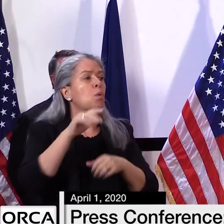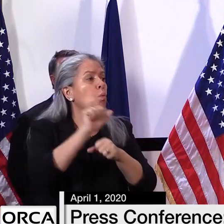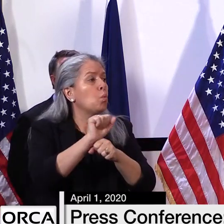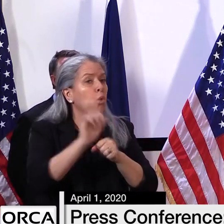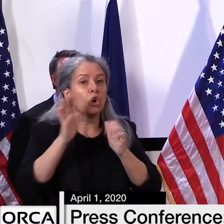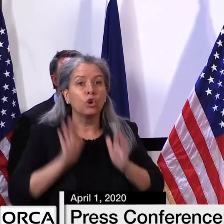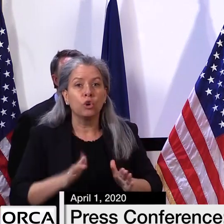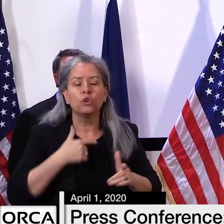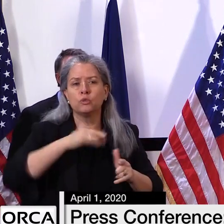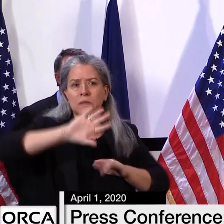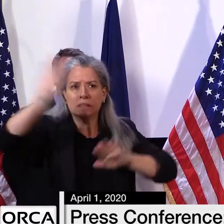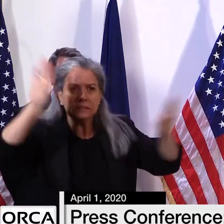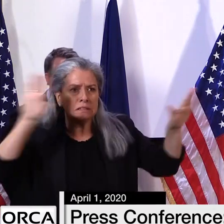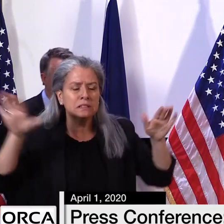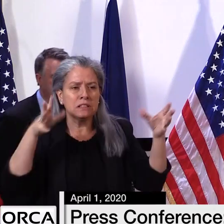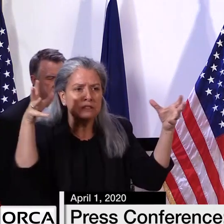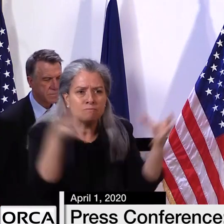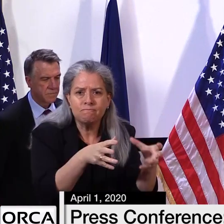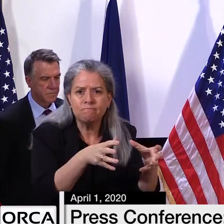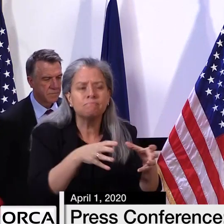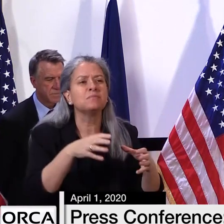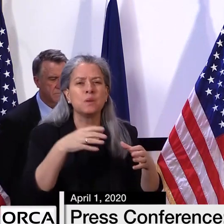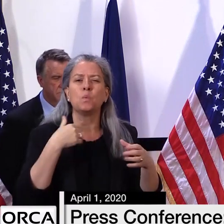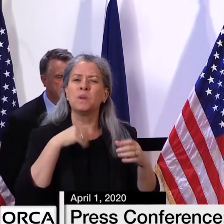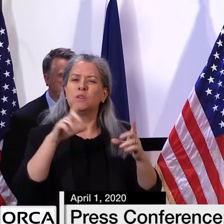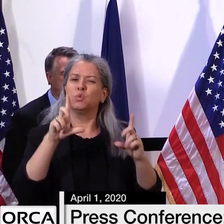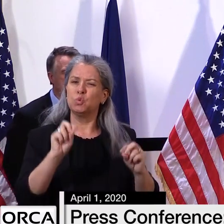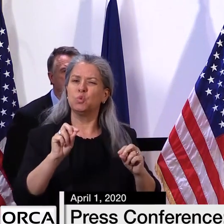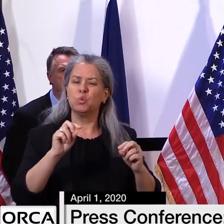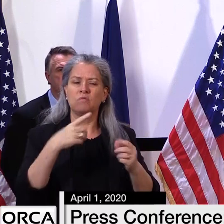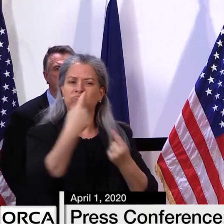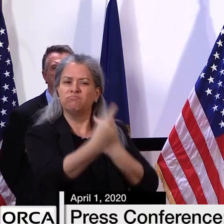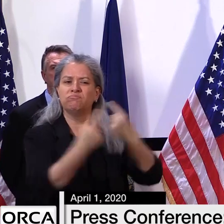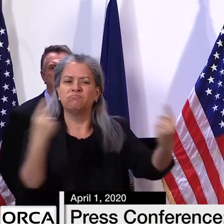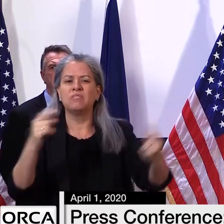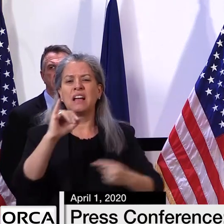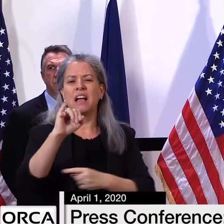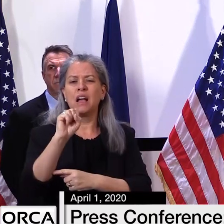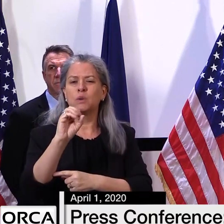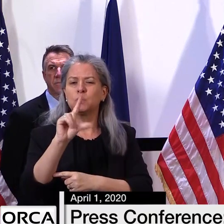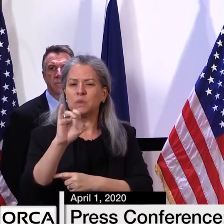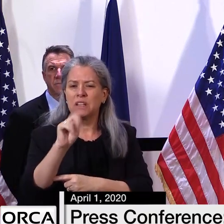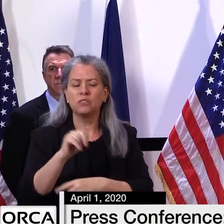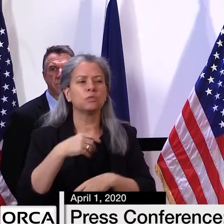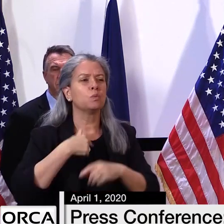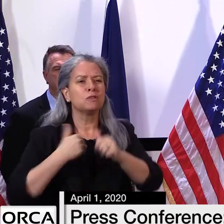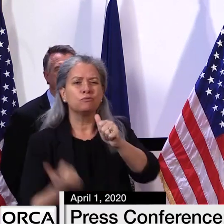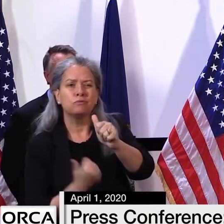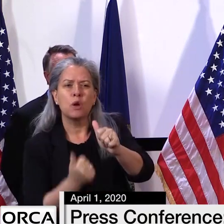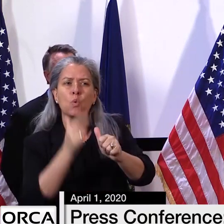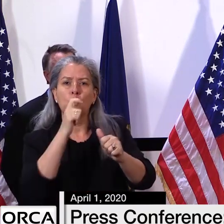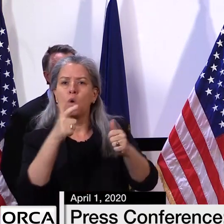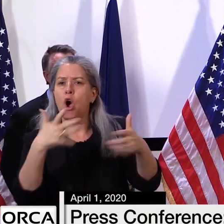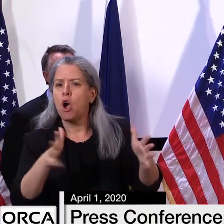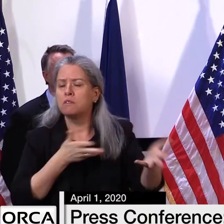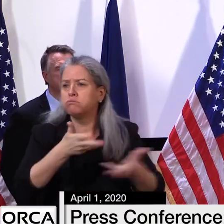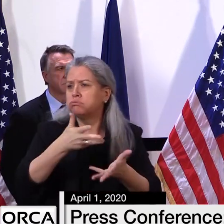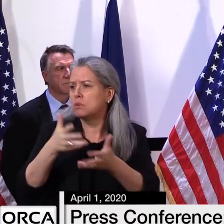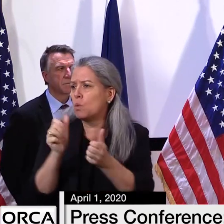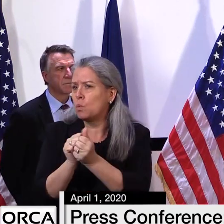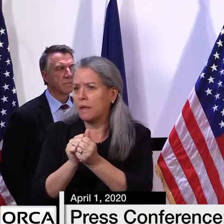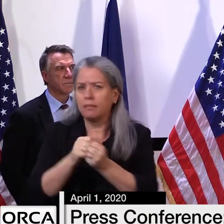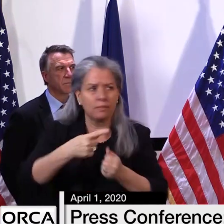community, and do the appropriate isolation and contact tracing work. We do have an